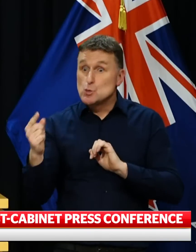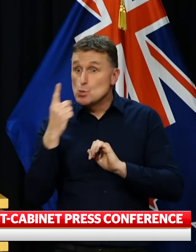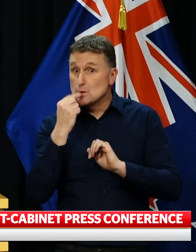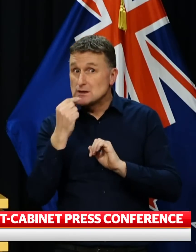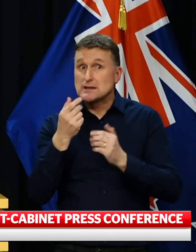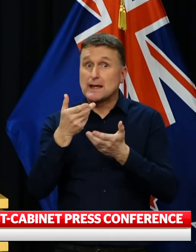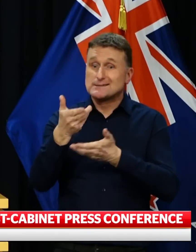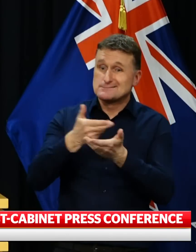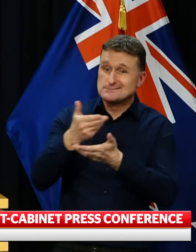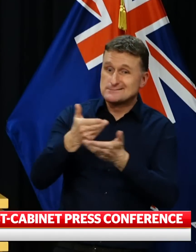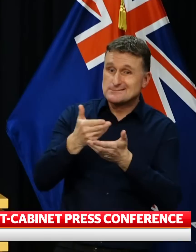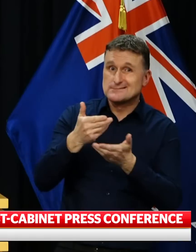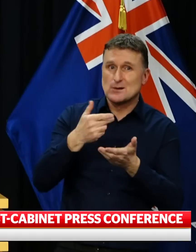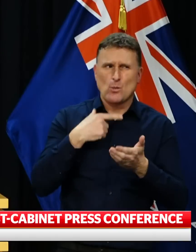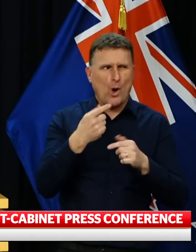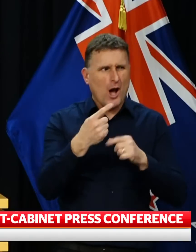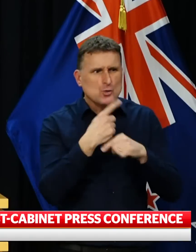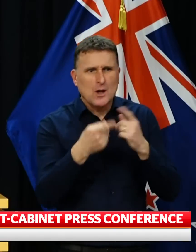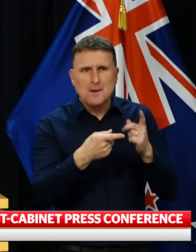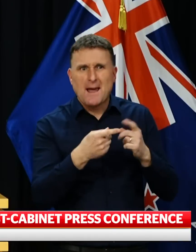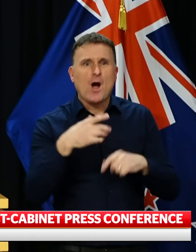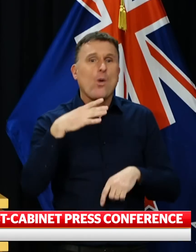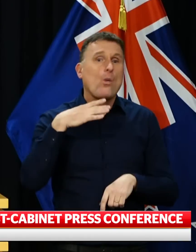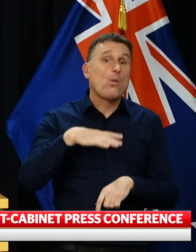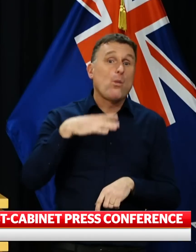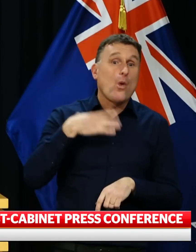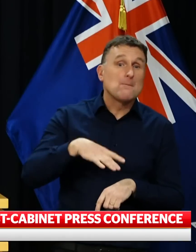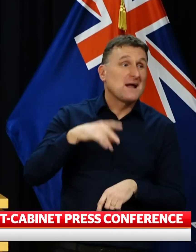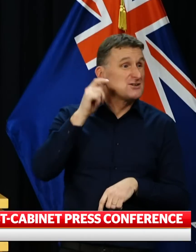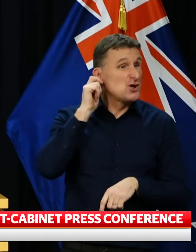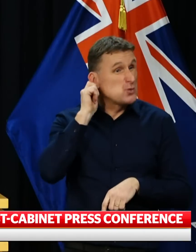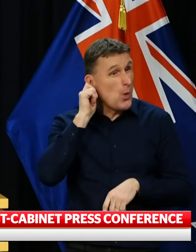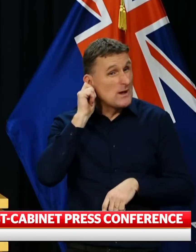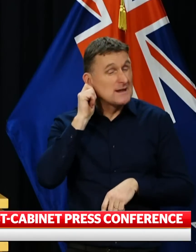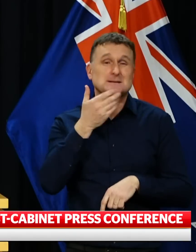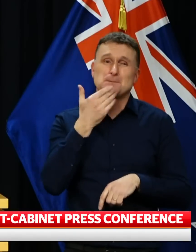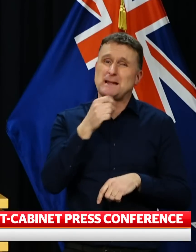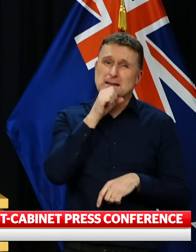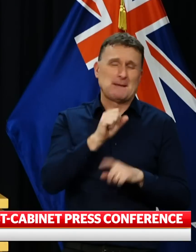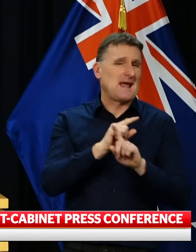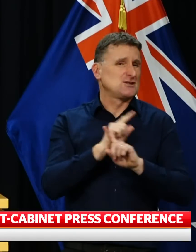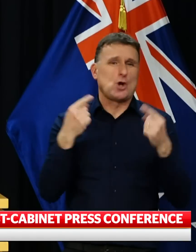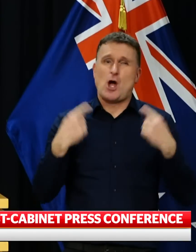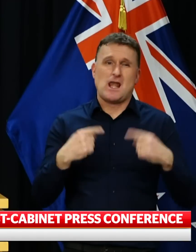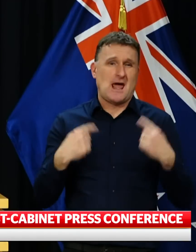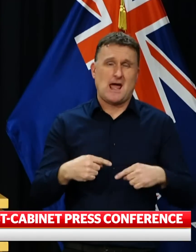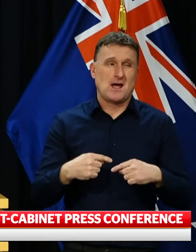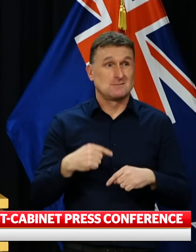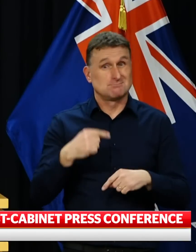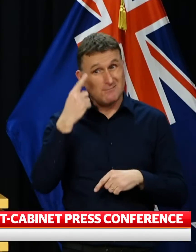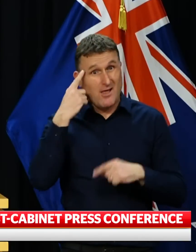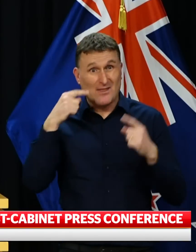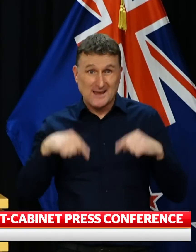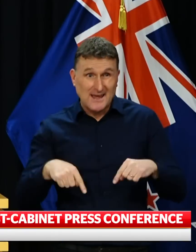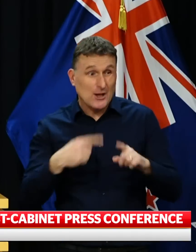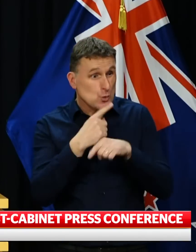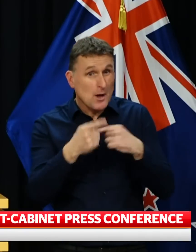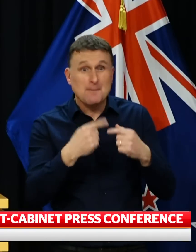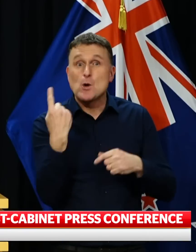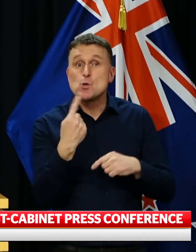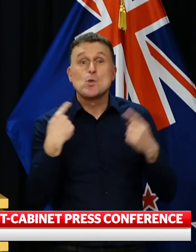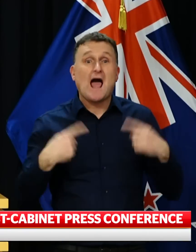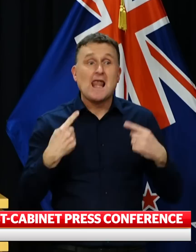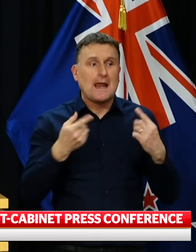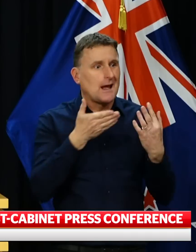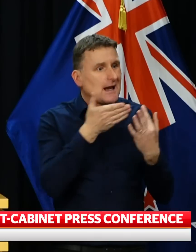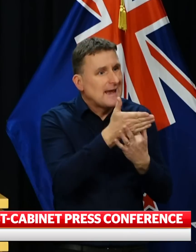of women's toilets? I don't think that, who uses which bathroom is really an issue that New Zealanders are focused on right at the moment.